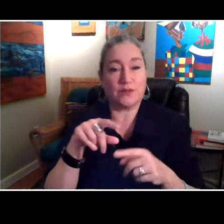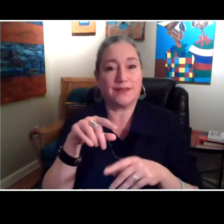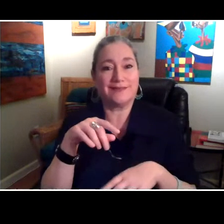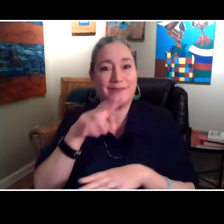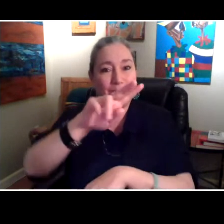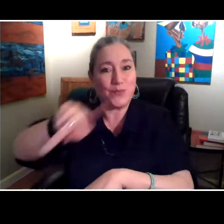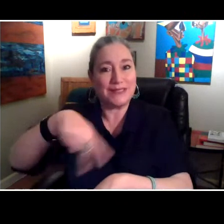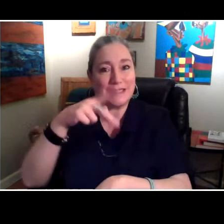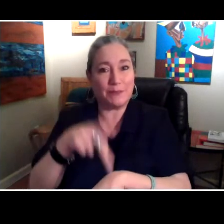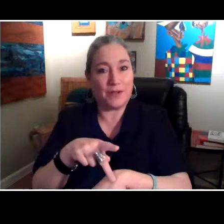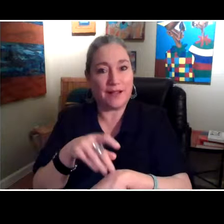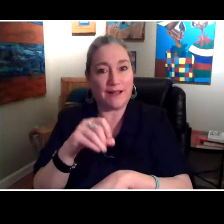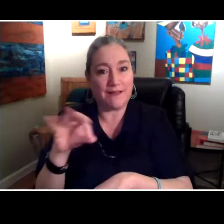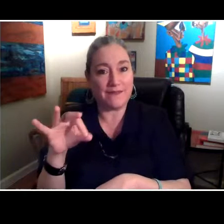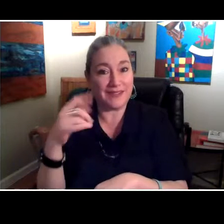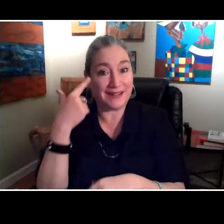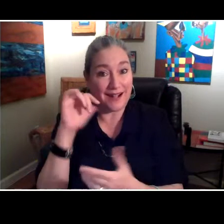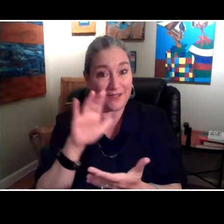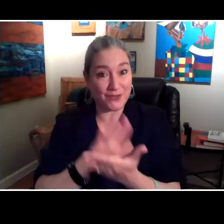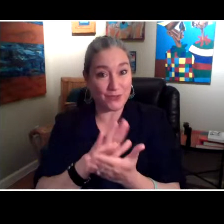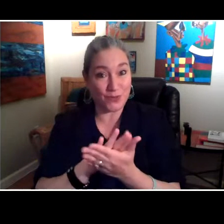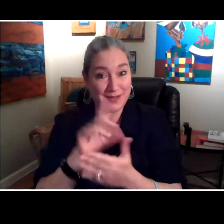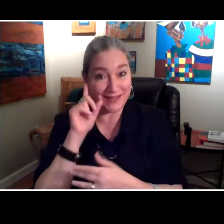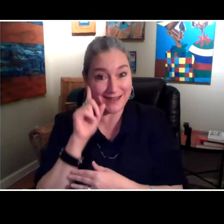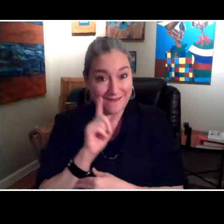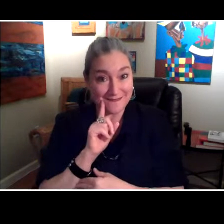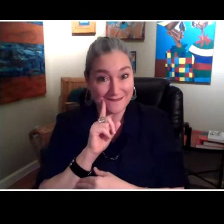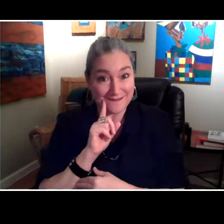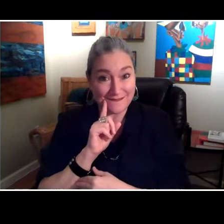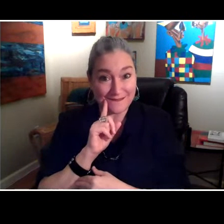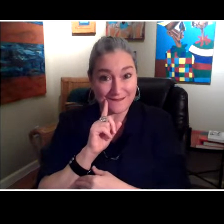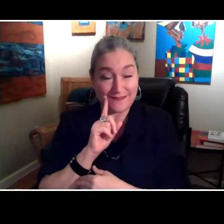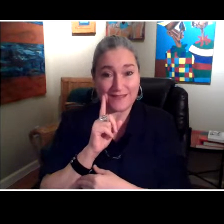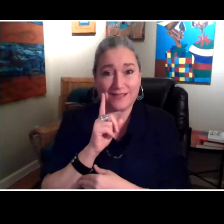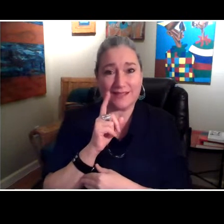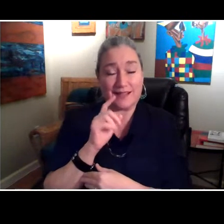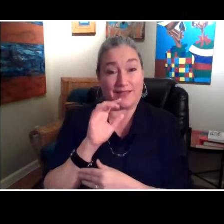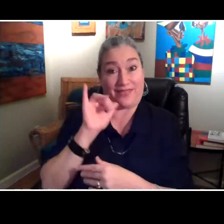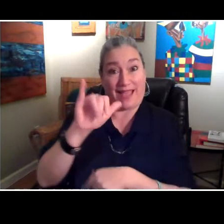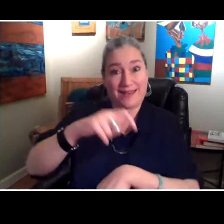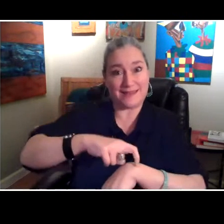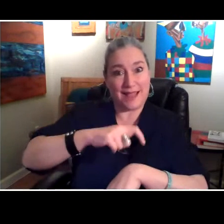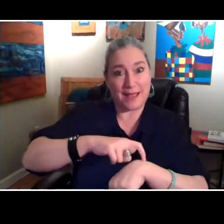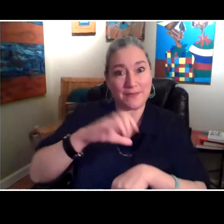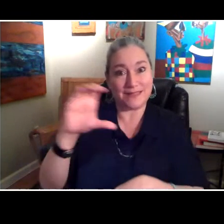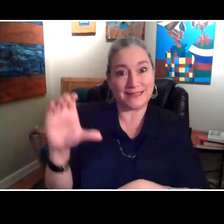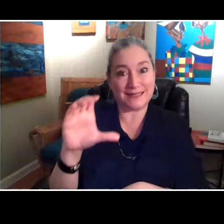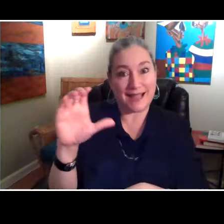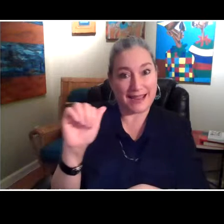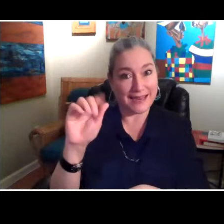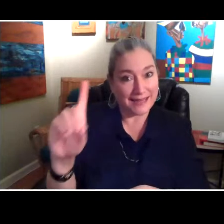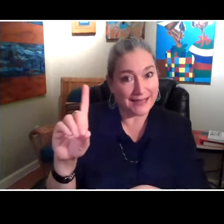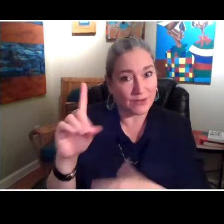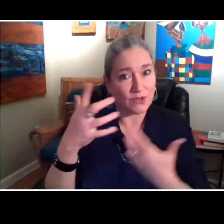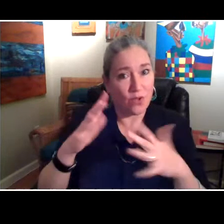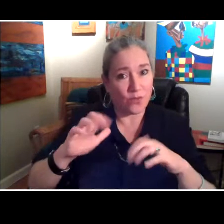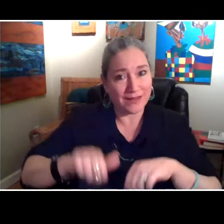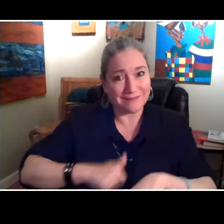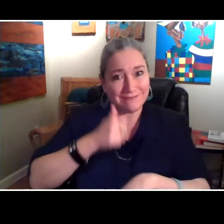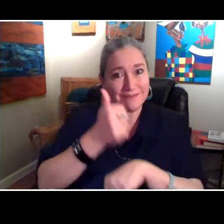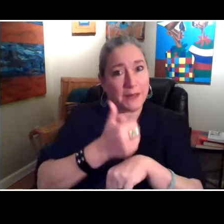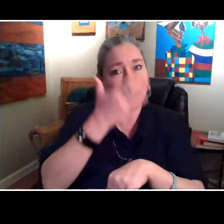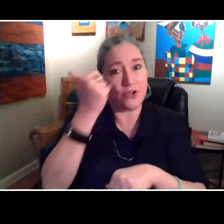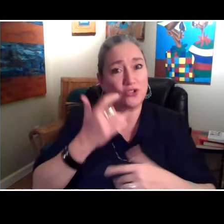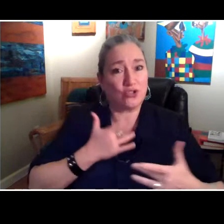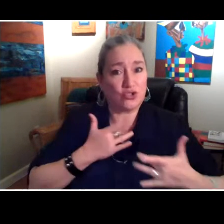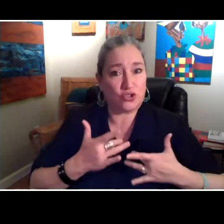it was McWilliams, who wrote actually a letter to the principal of the California School for the Deaf.